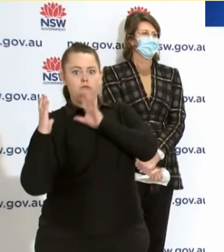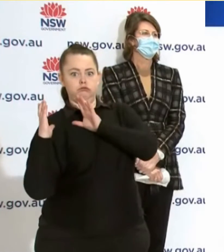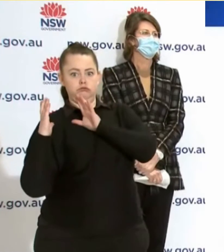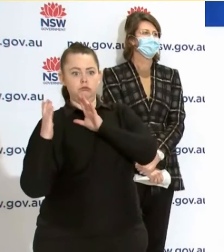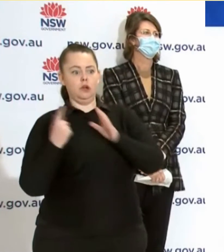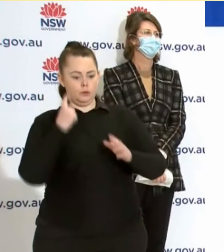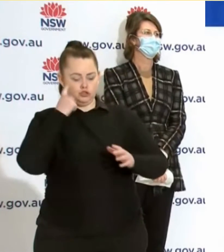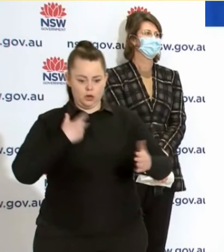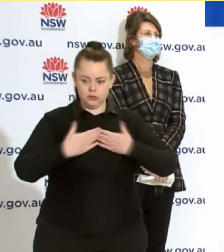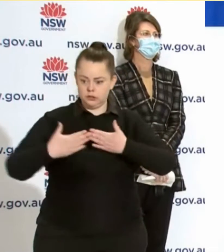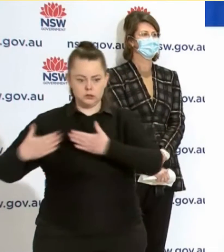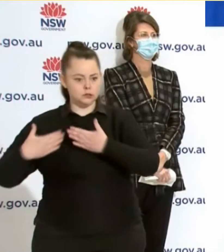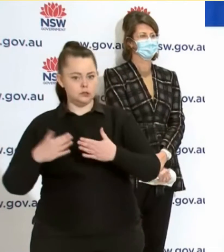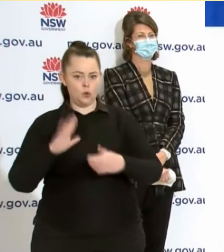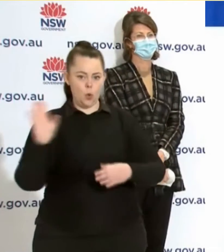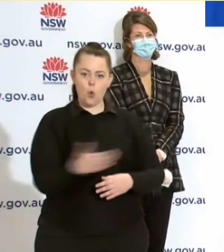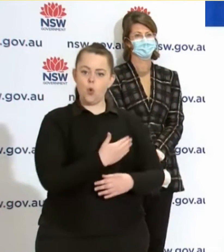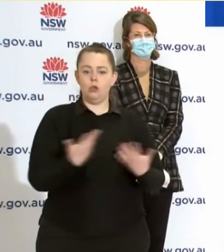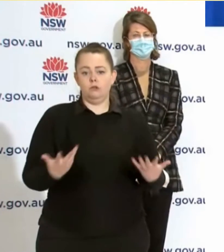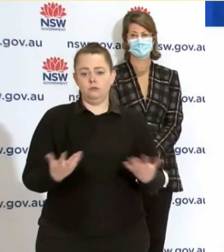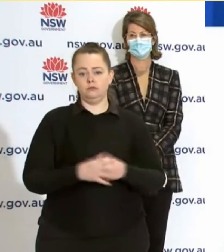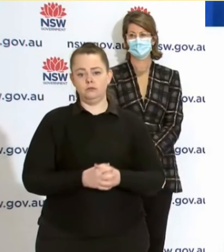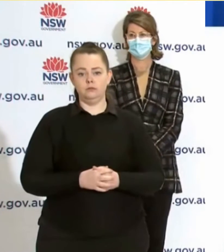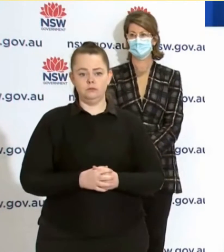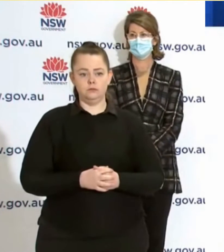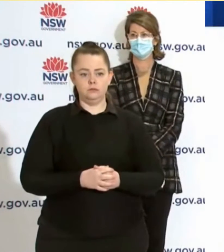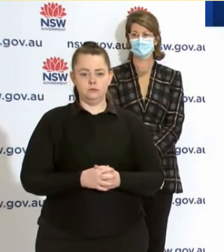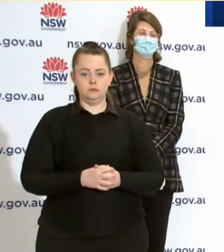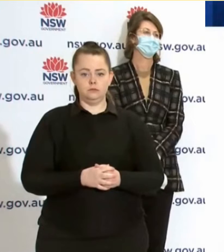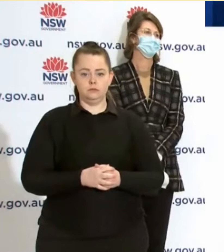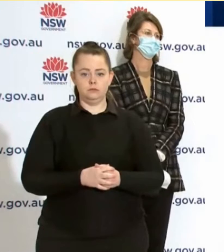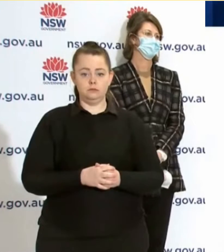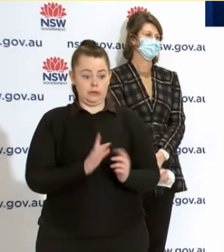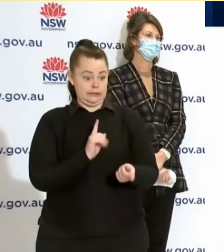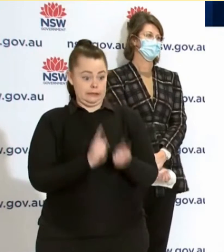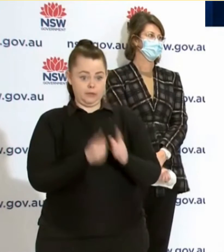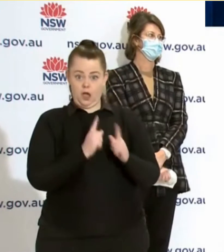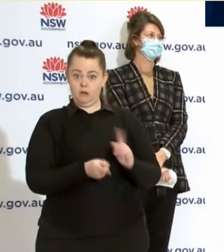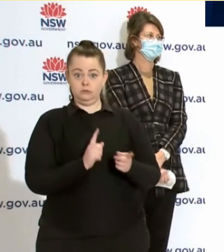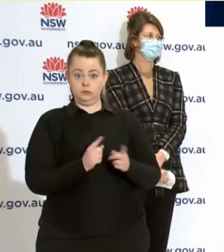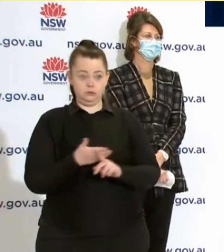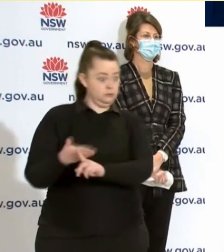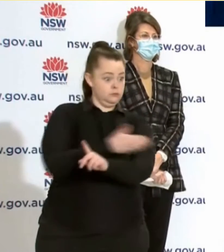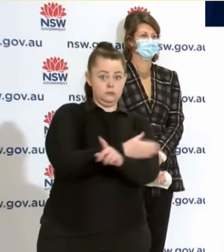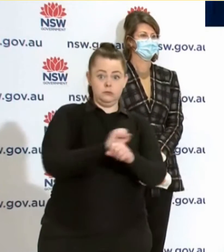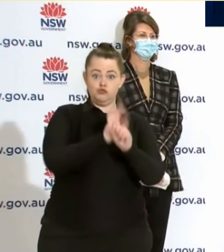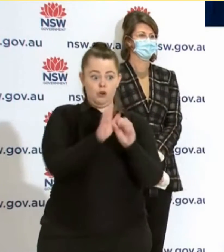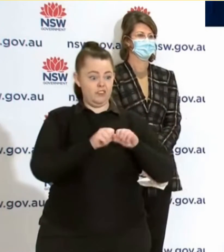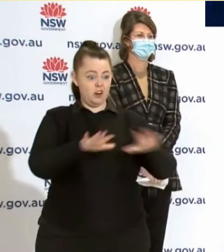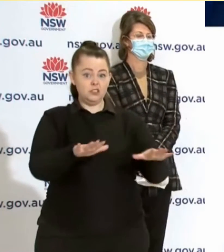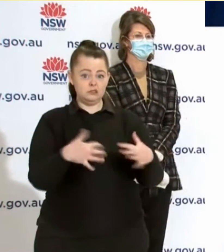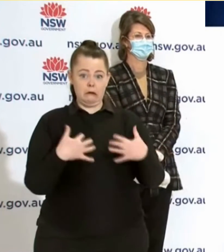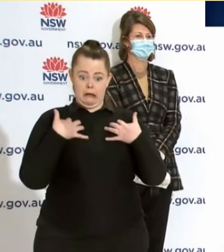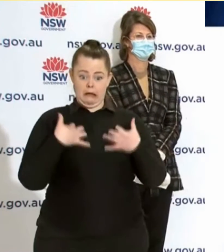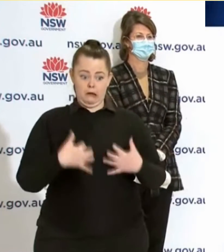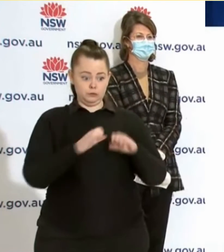very well under the circumstances. And even when you're not in a pandemic, you'll often have issues where things go wrong in the health